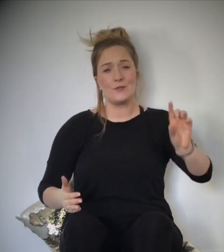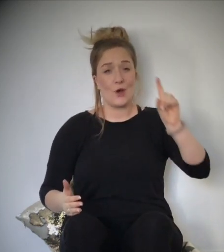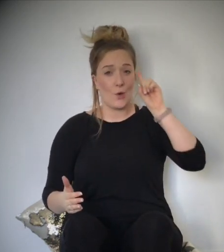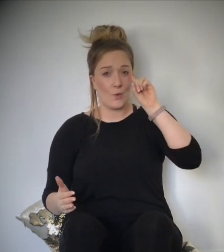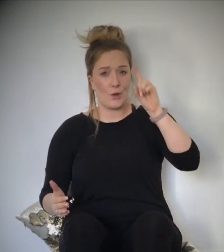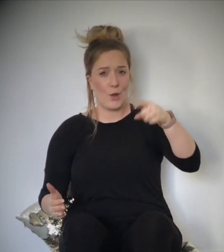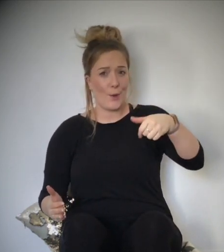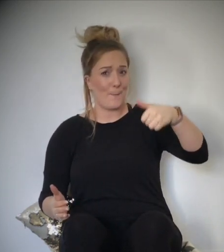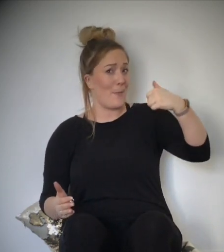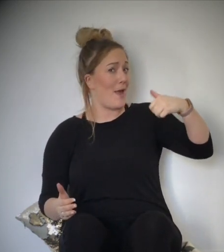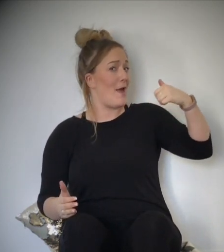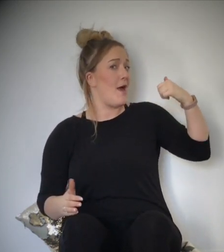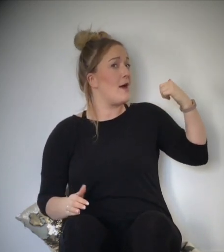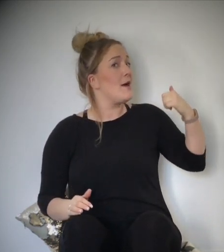don't look back